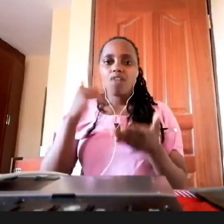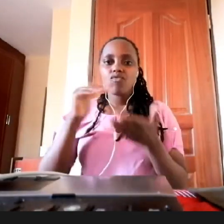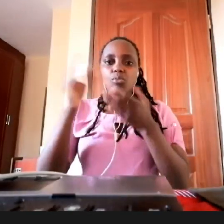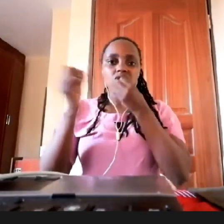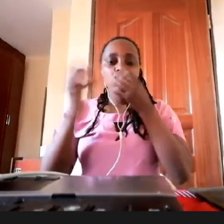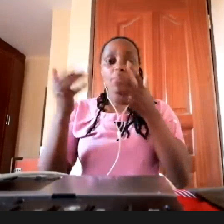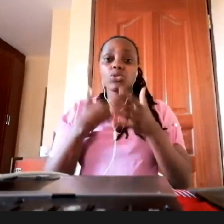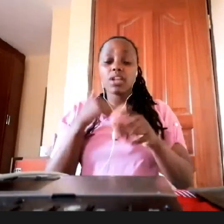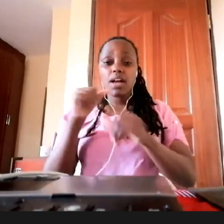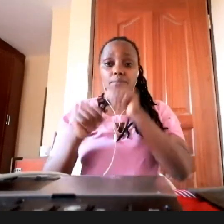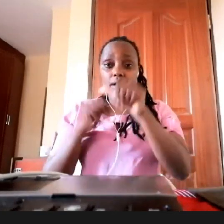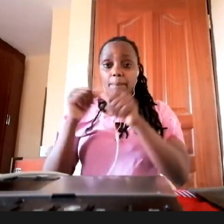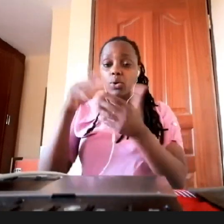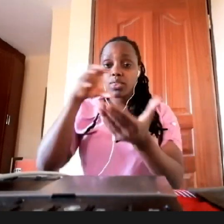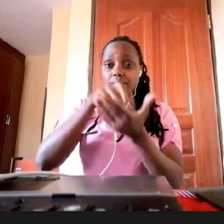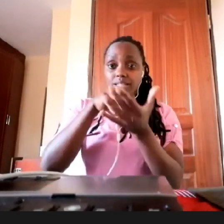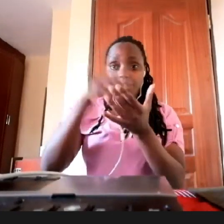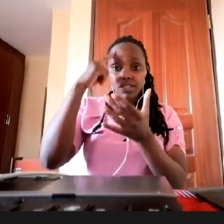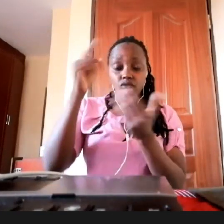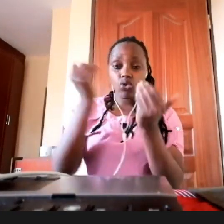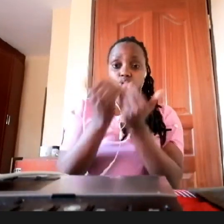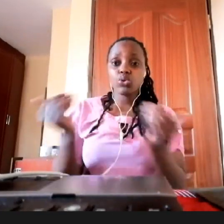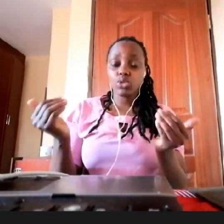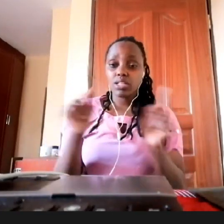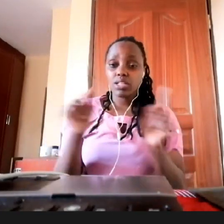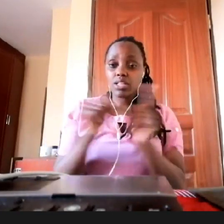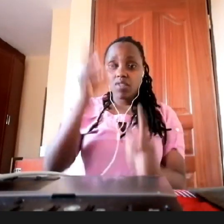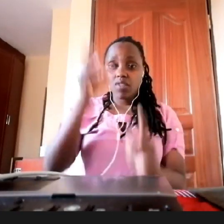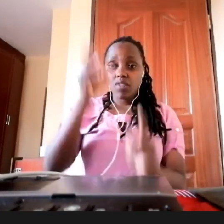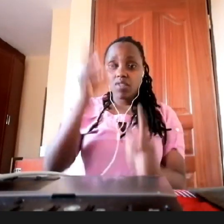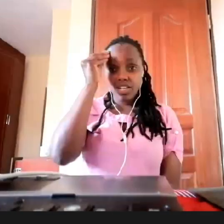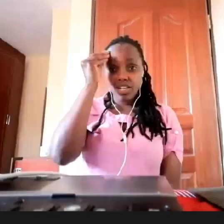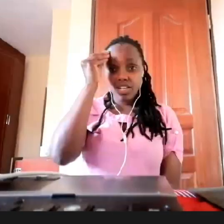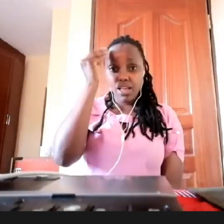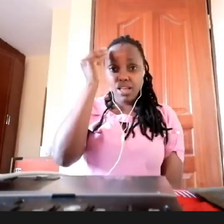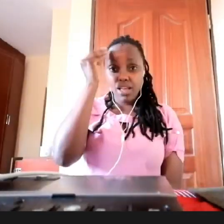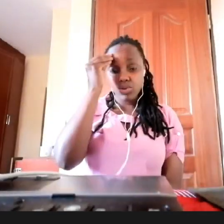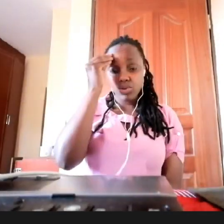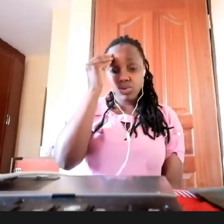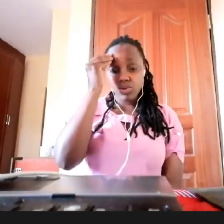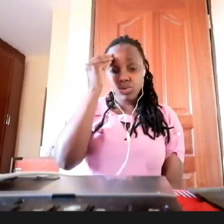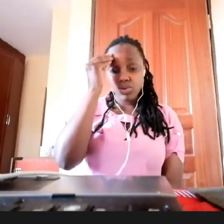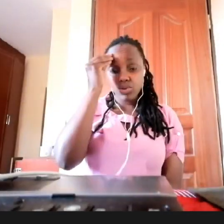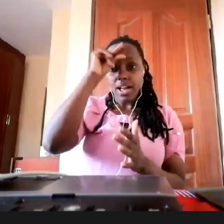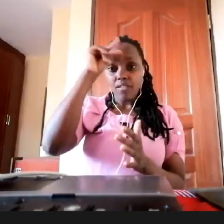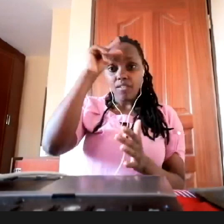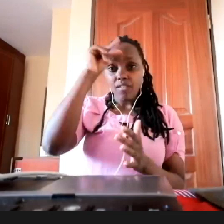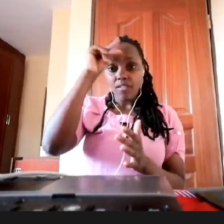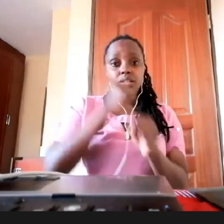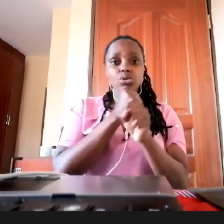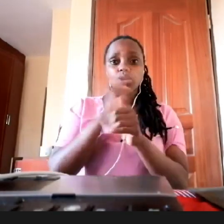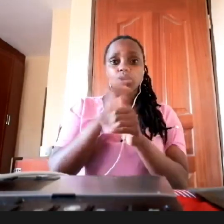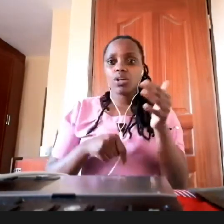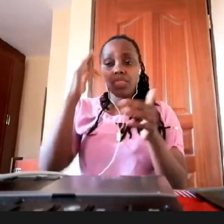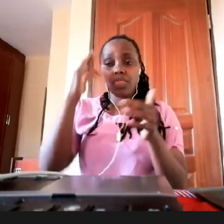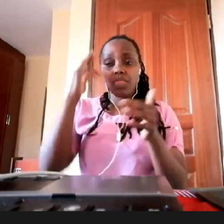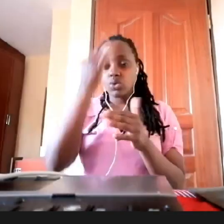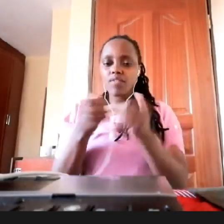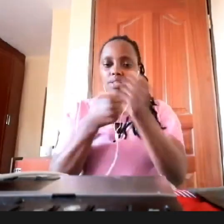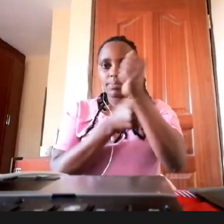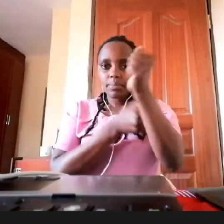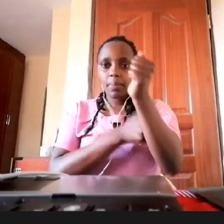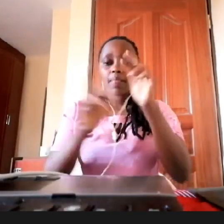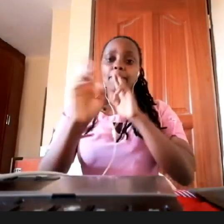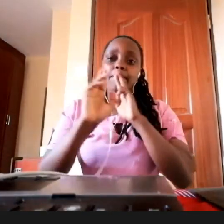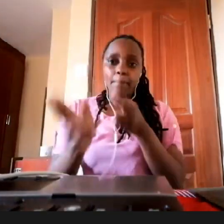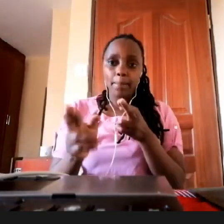information about the status of children in terms of education than the government. So what we are doing, and that's why it's called a complementary report,